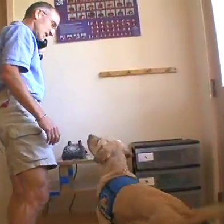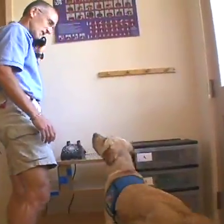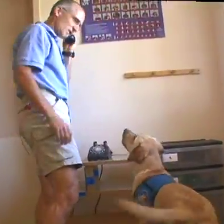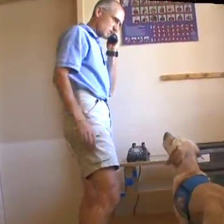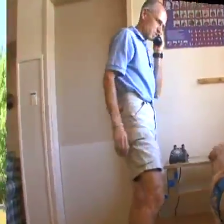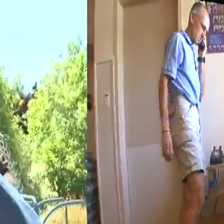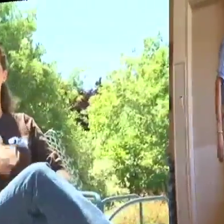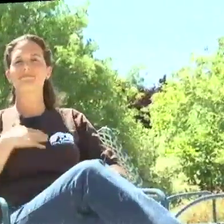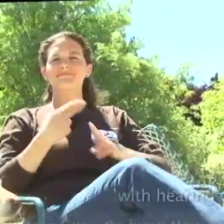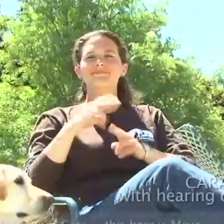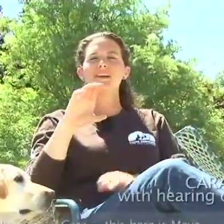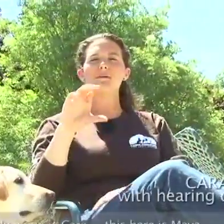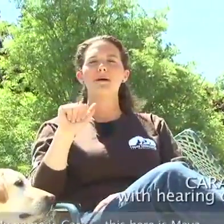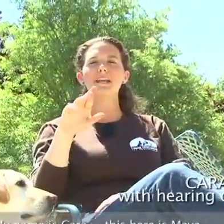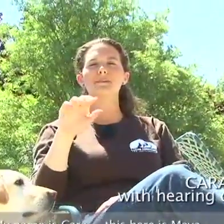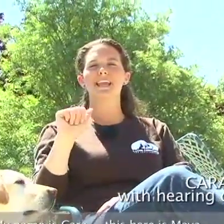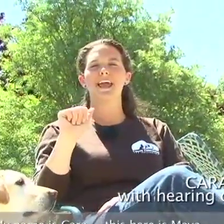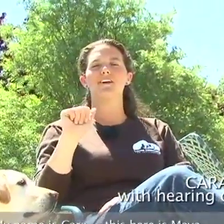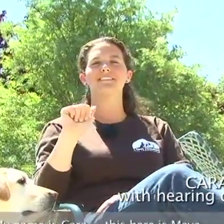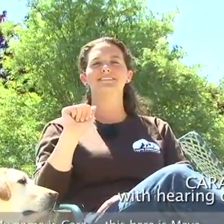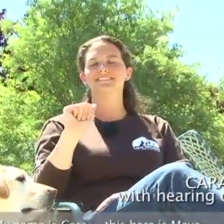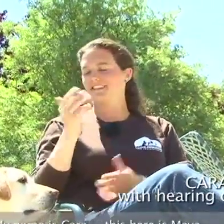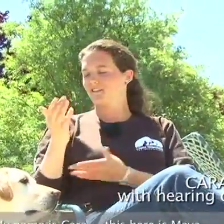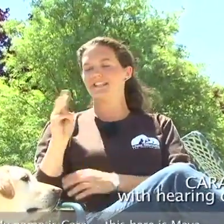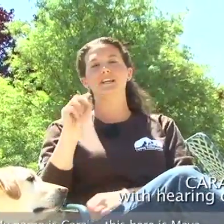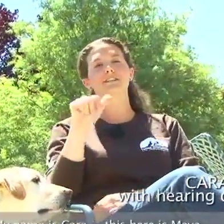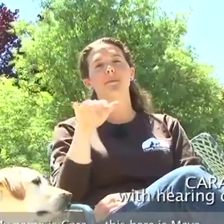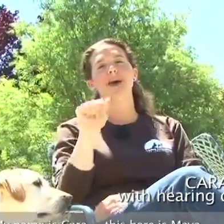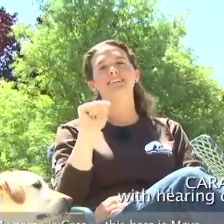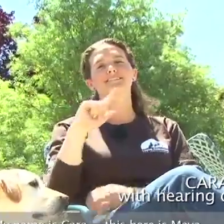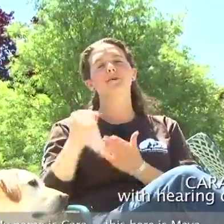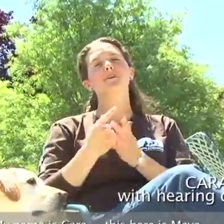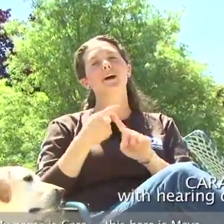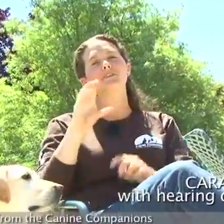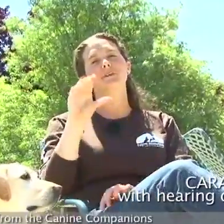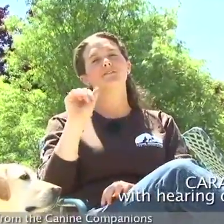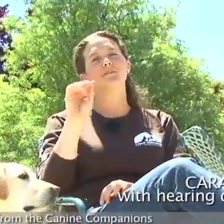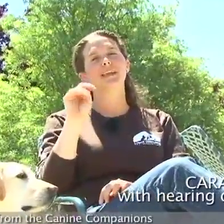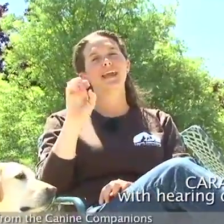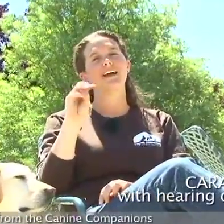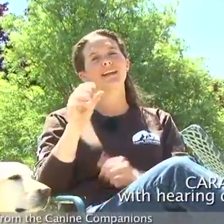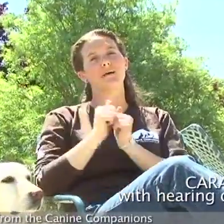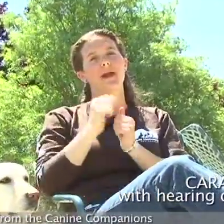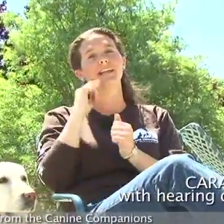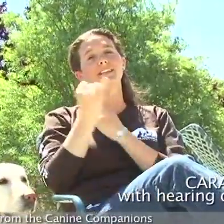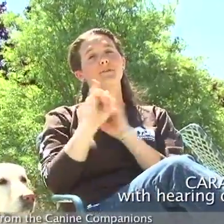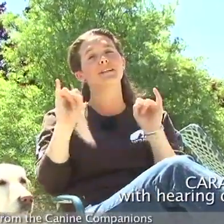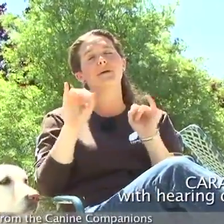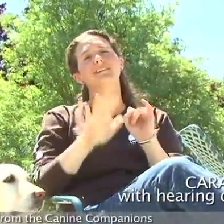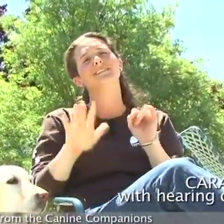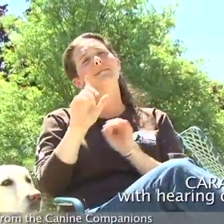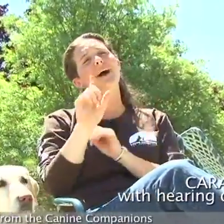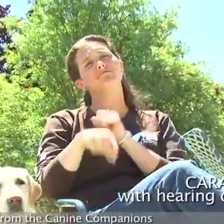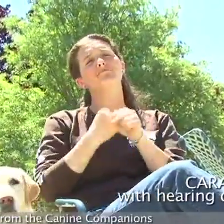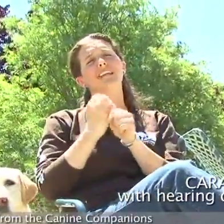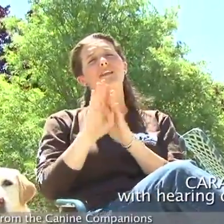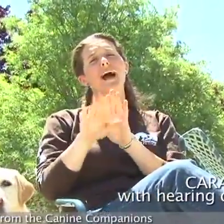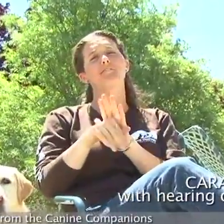Hello. My name is Kara. This here is Maya. We graduated from Canine Companions for Independence about a year and a half